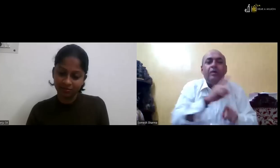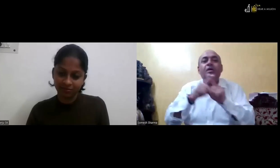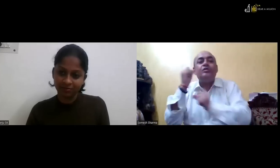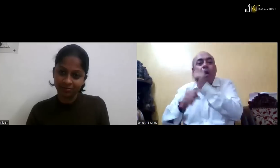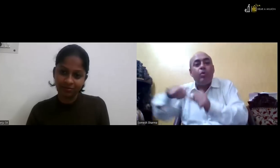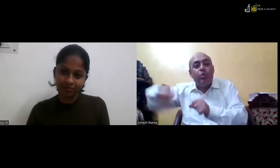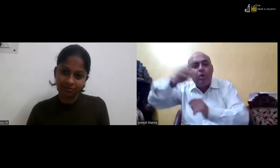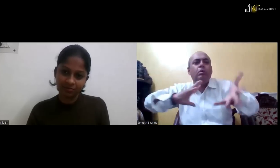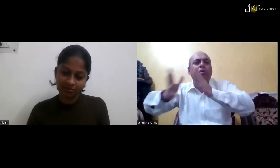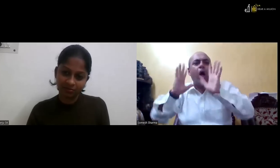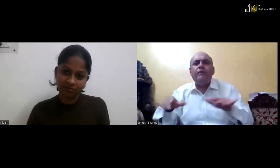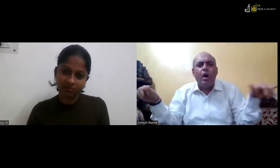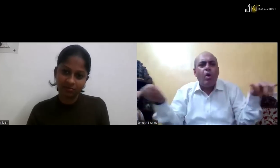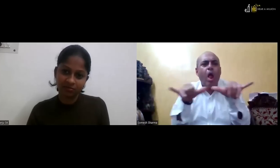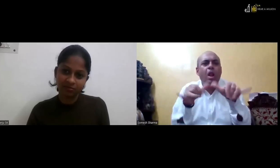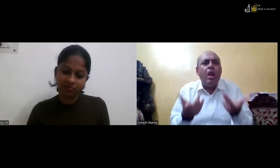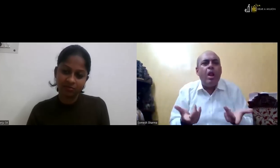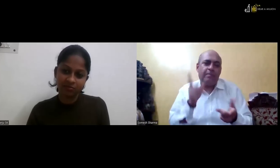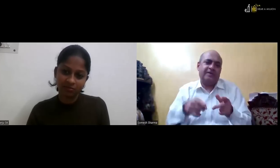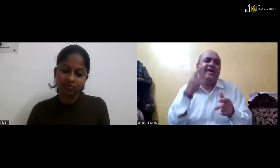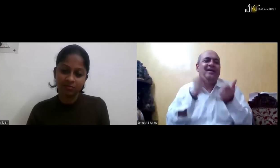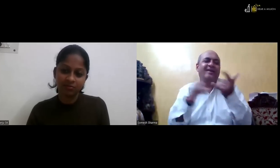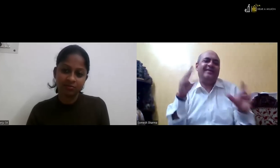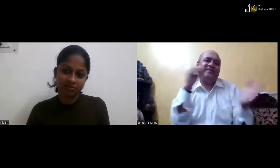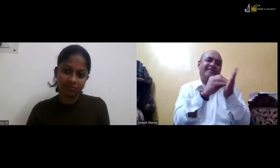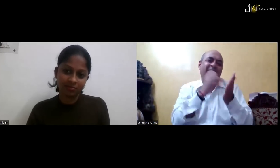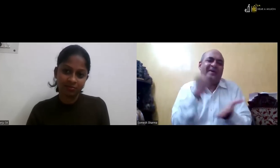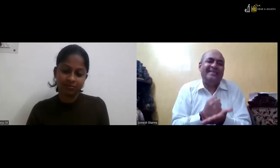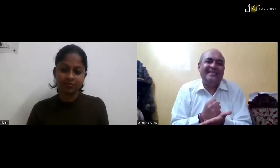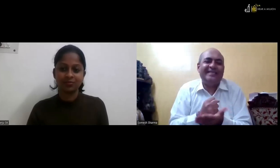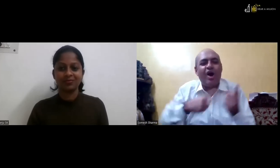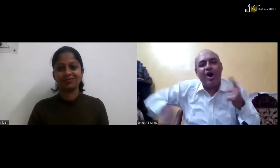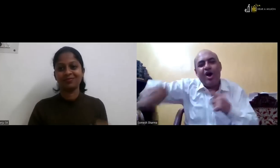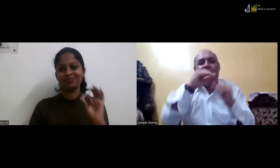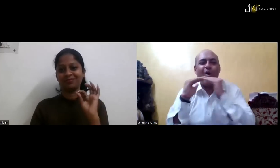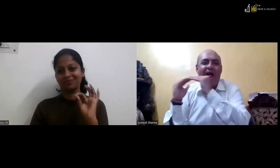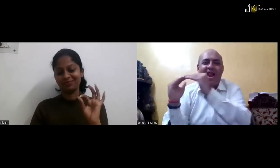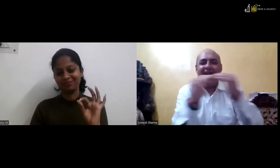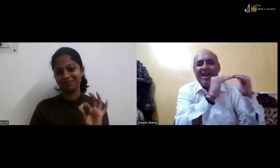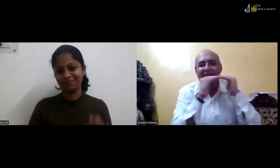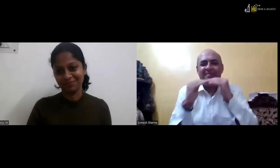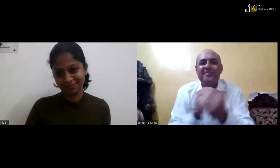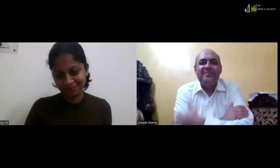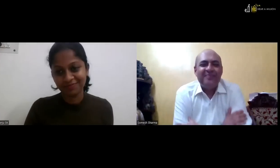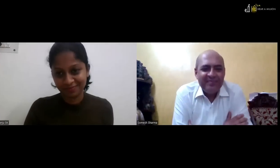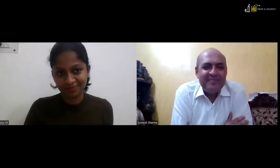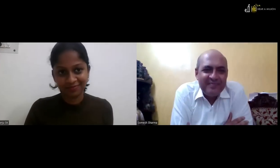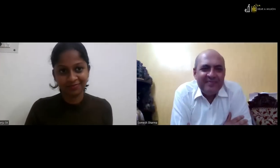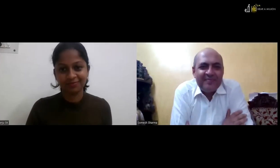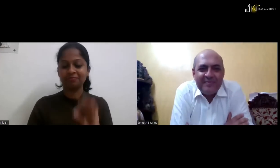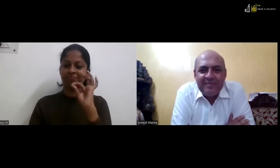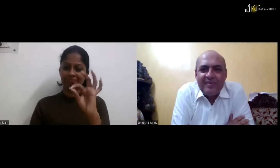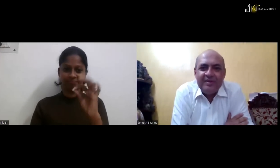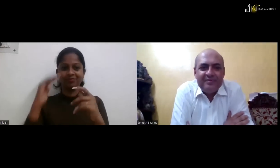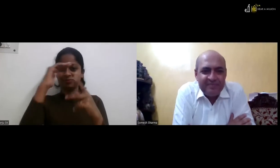the persons who are using sign language, it is for all the persons. As like the deaf person is using a sign language, interpreters do also